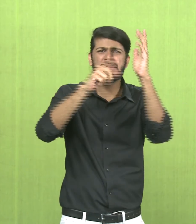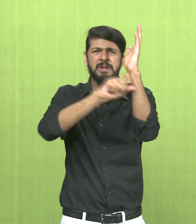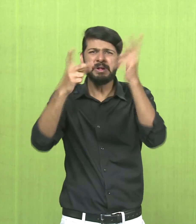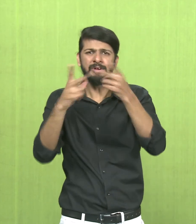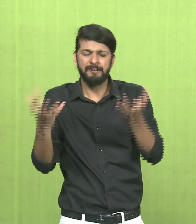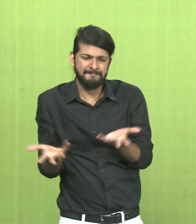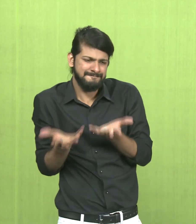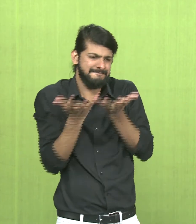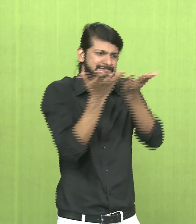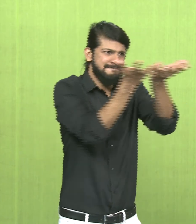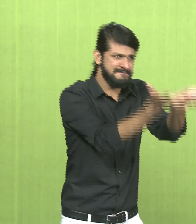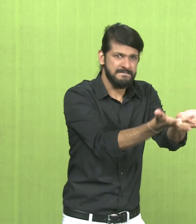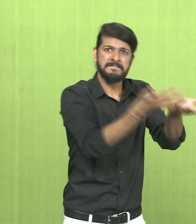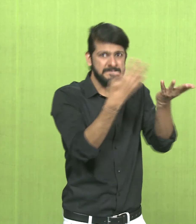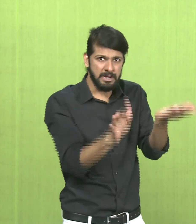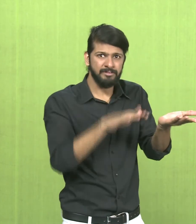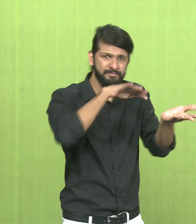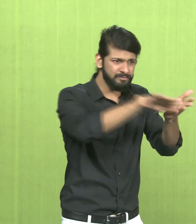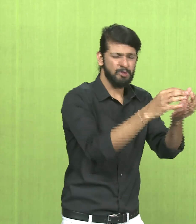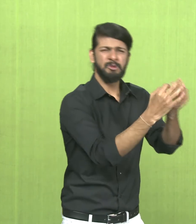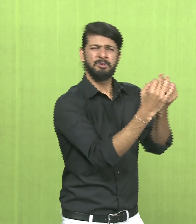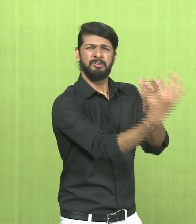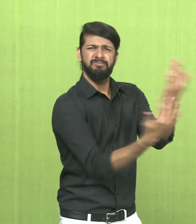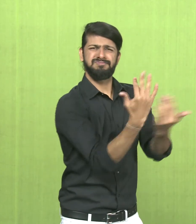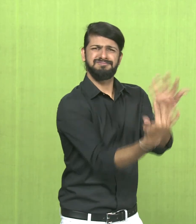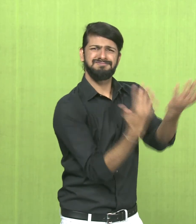and after that you could use different kinds of wood